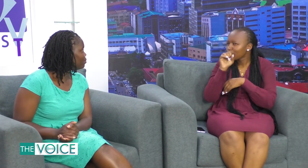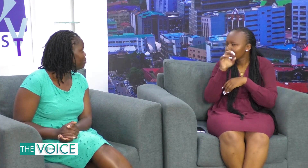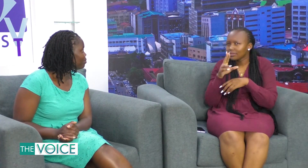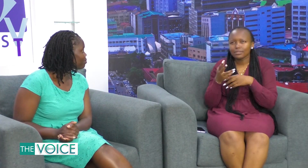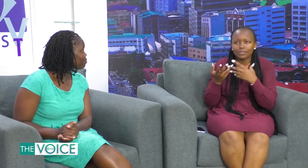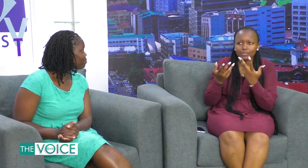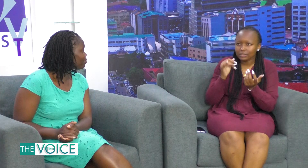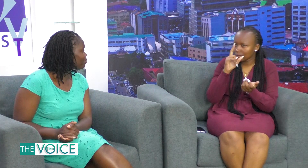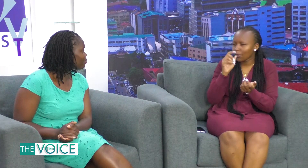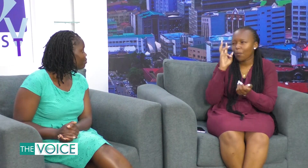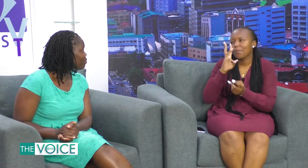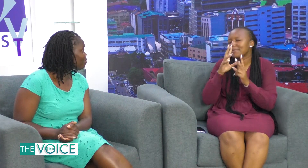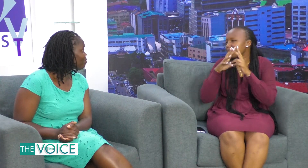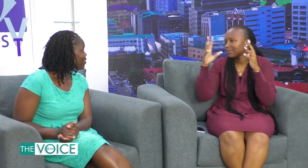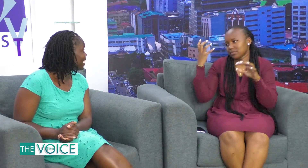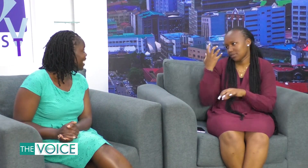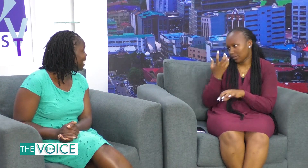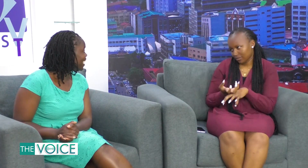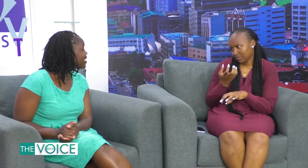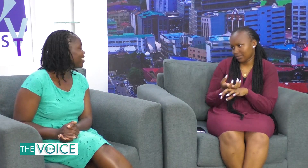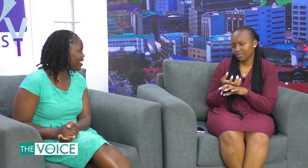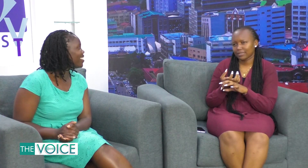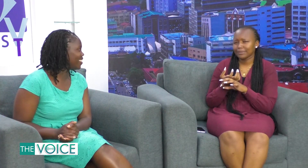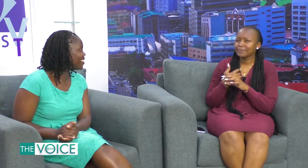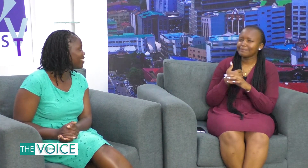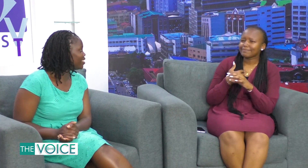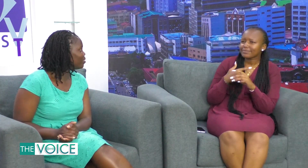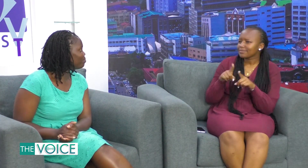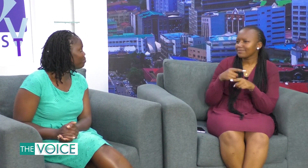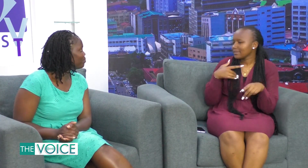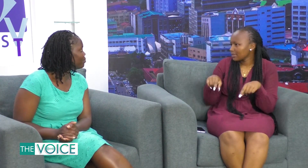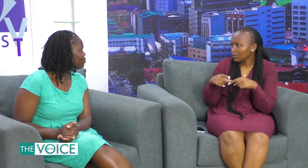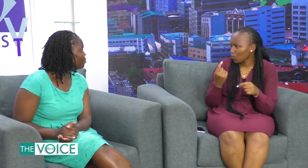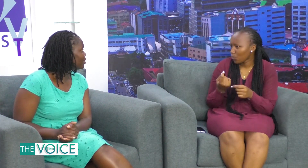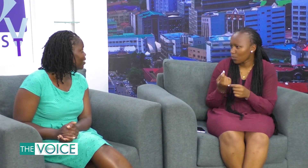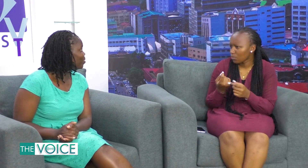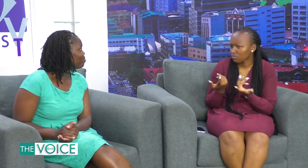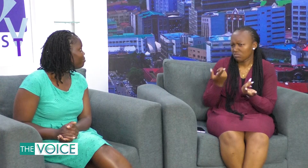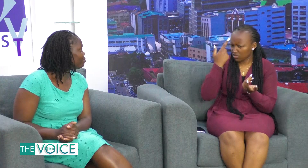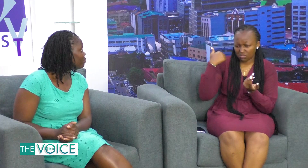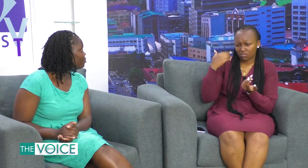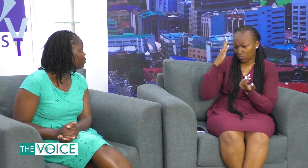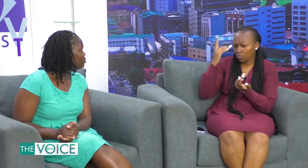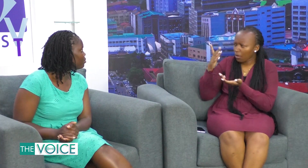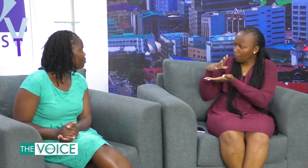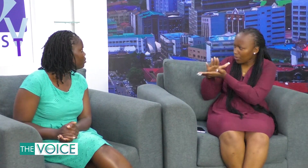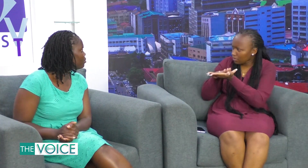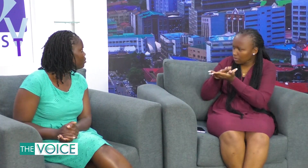to be motivated. So, because IT, it's a big course, but it's